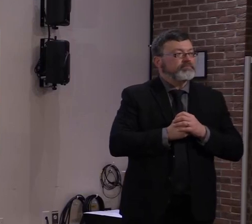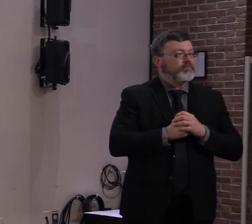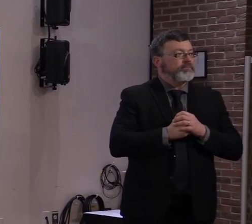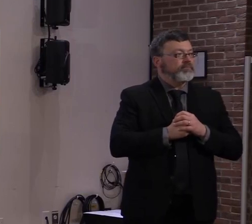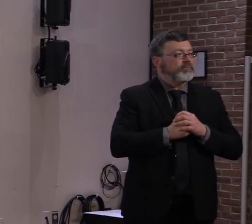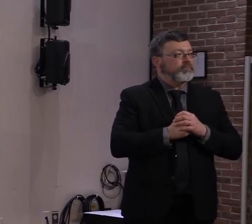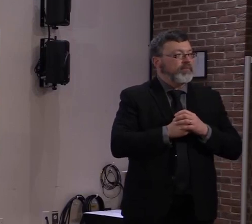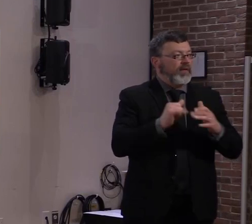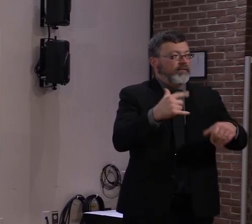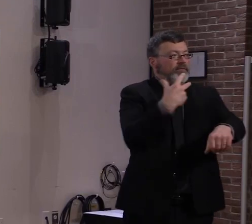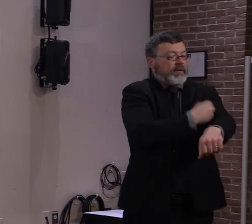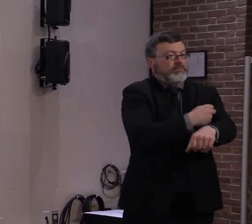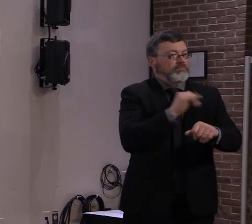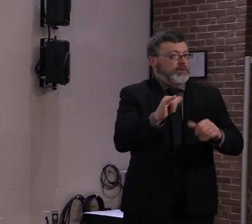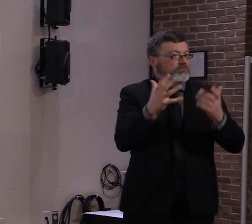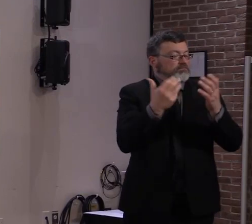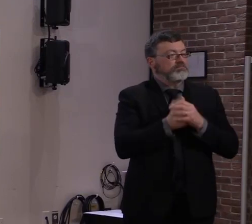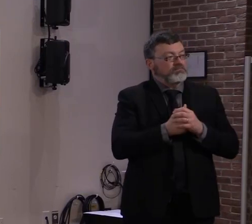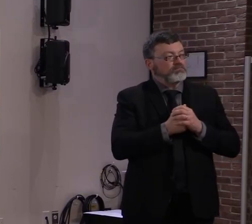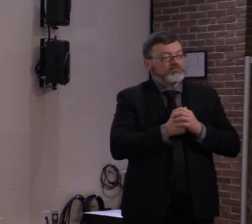855-722-7878 to make an appointment.